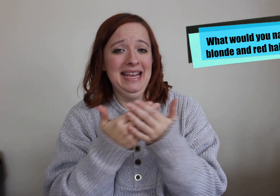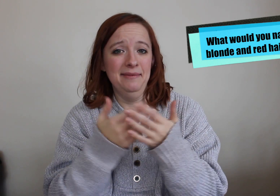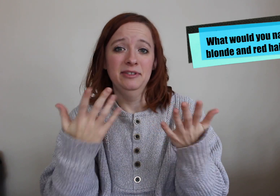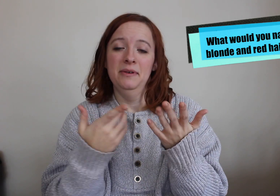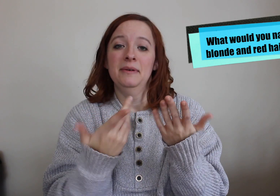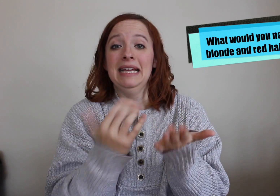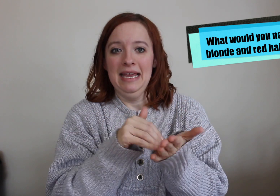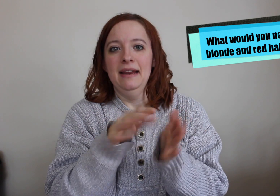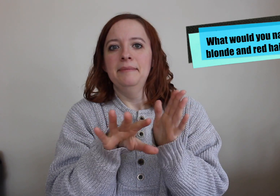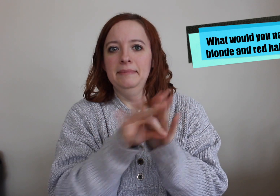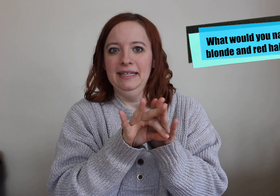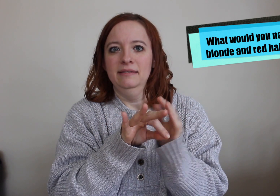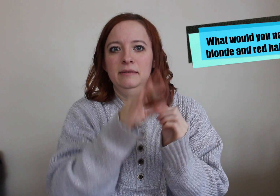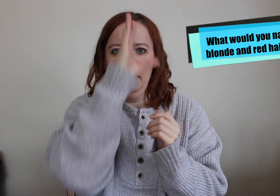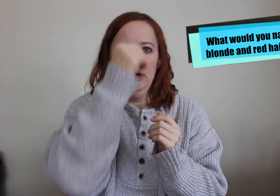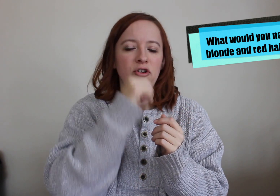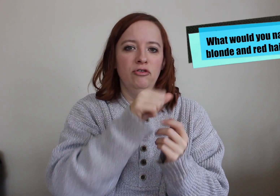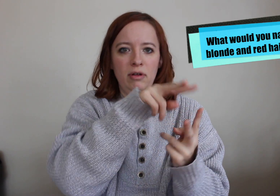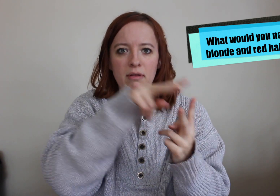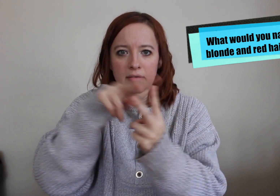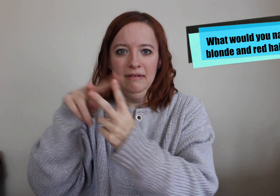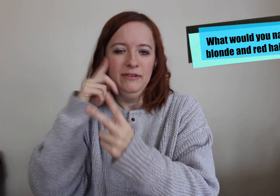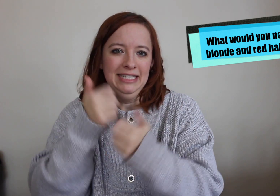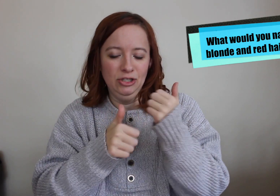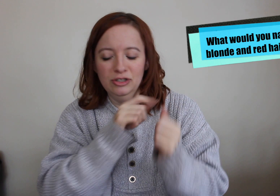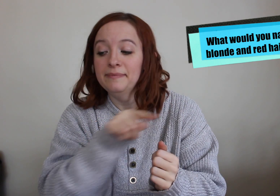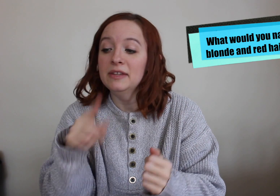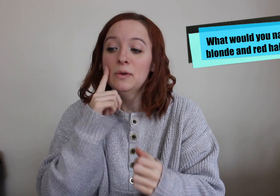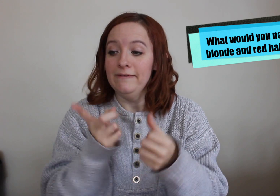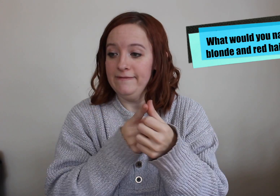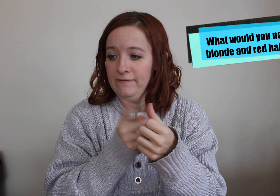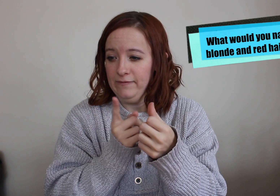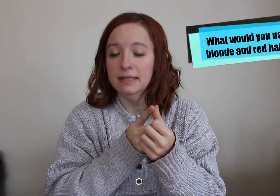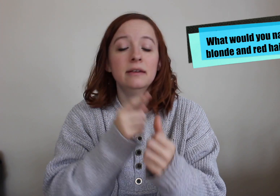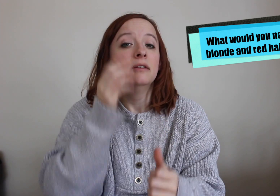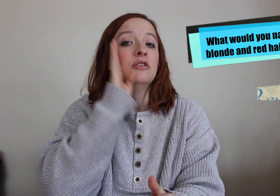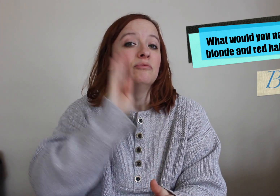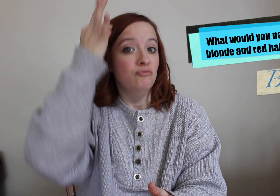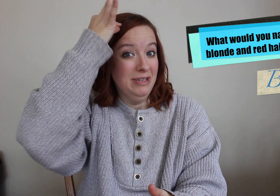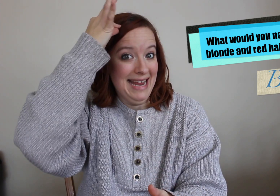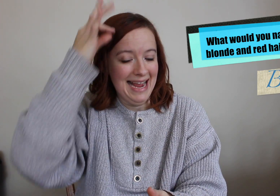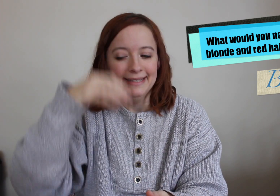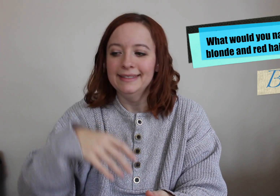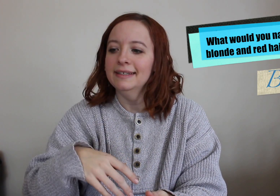children? So again, I picked boy and girl for each one. So first, for